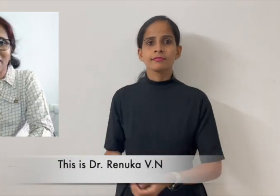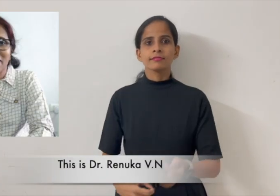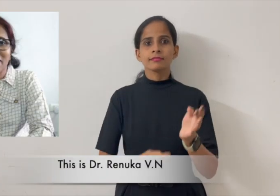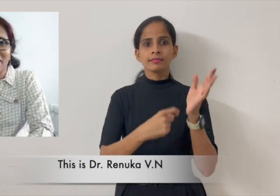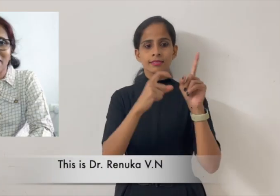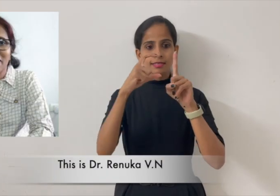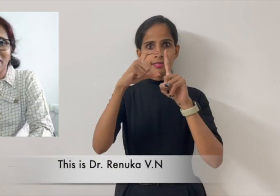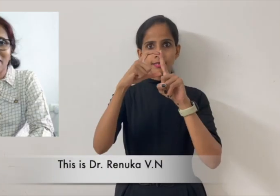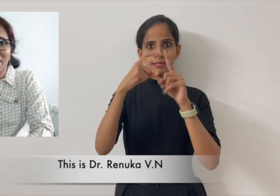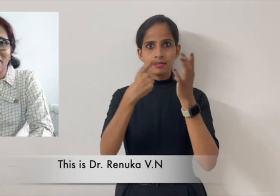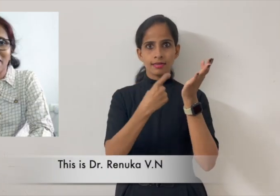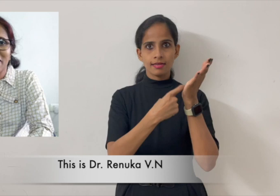Dr.